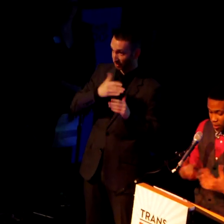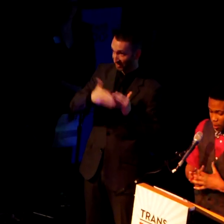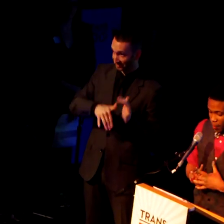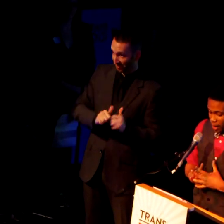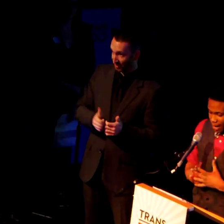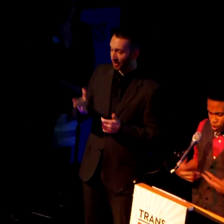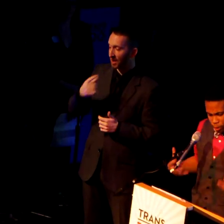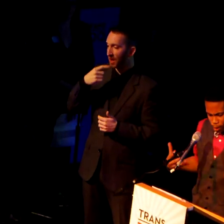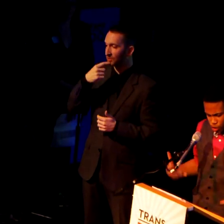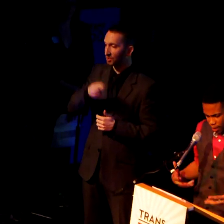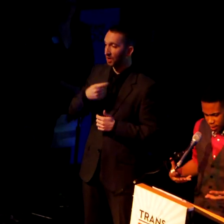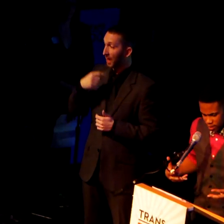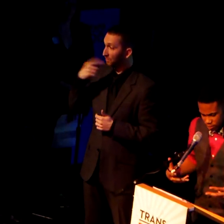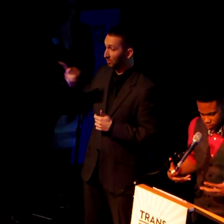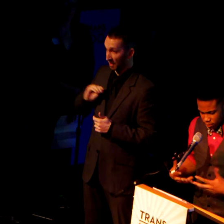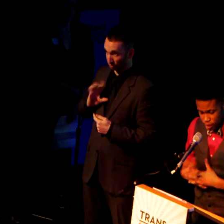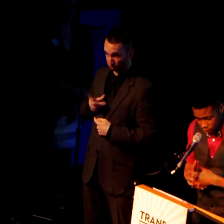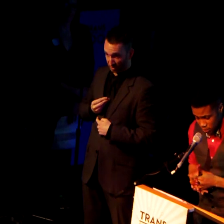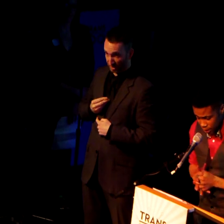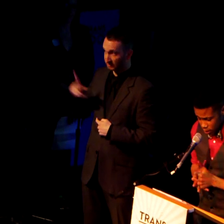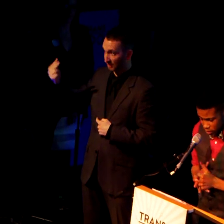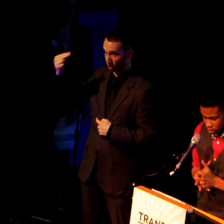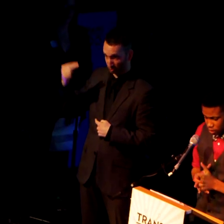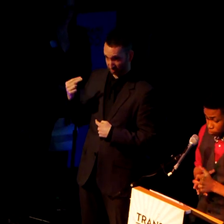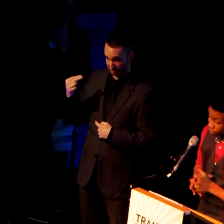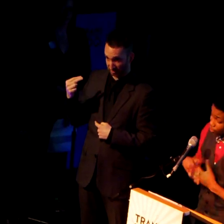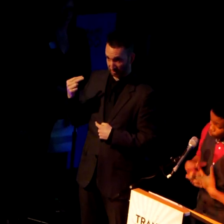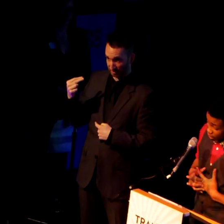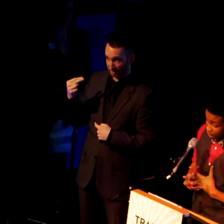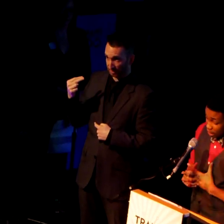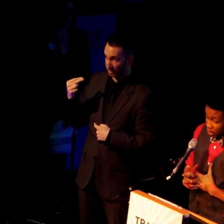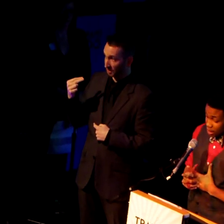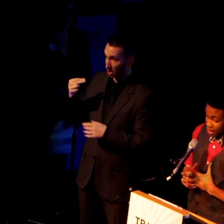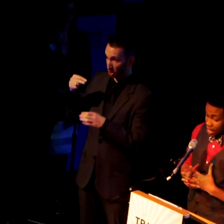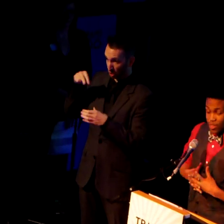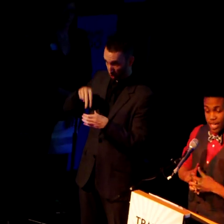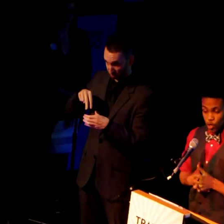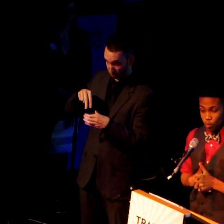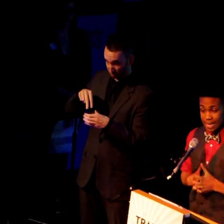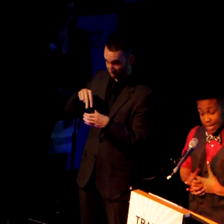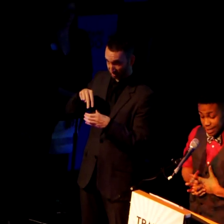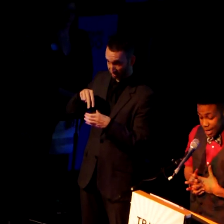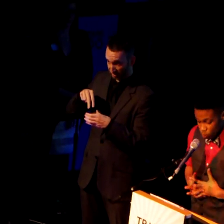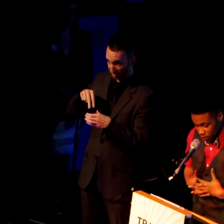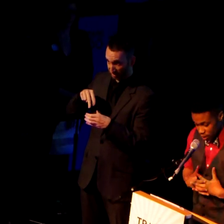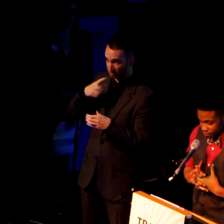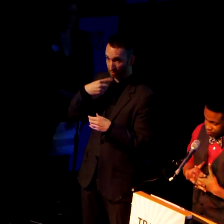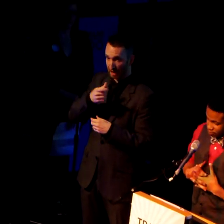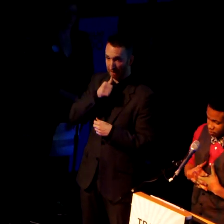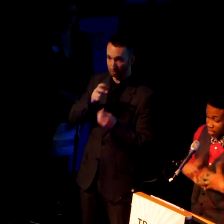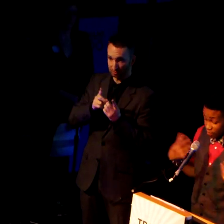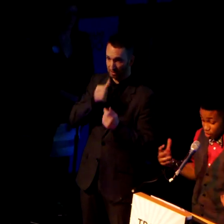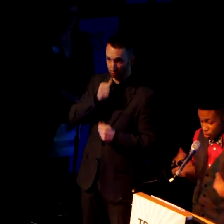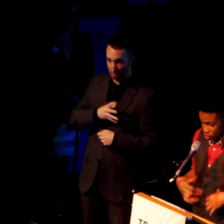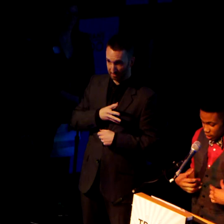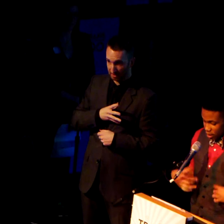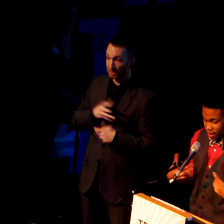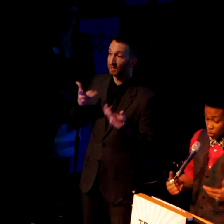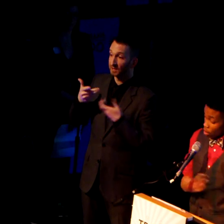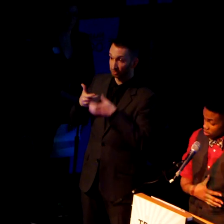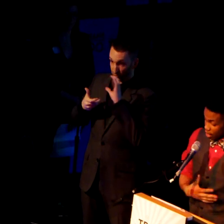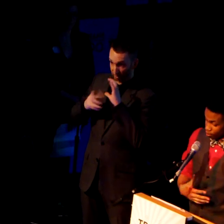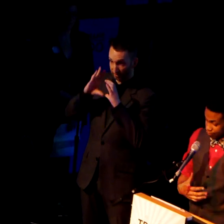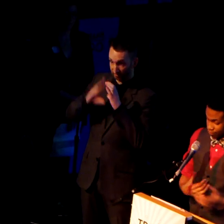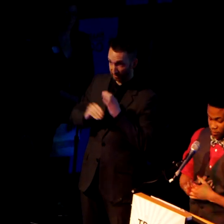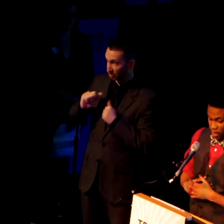I said, I told him I was trans. He looked at me, looked at his drink, then he told me he didn't date women. He finished his drink